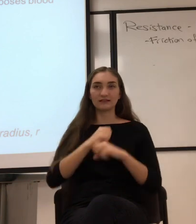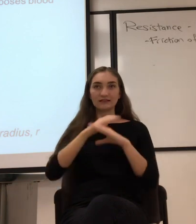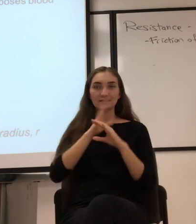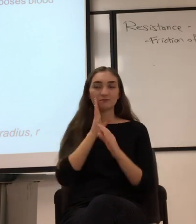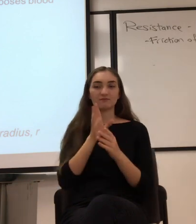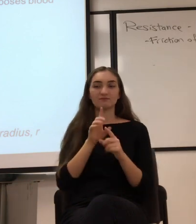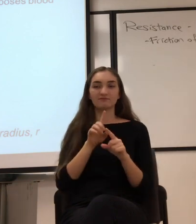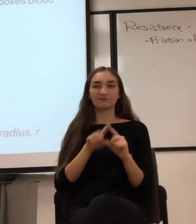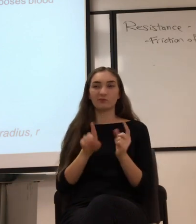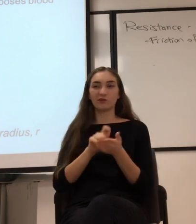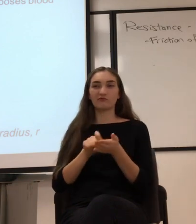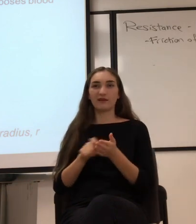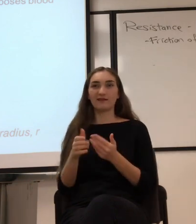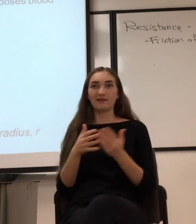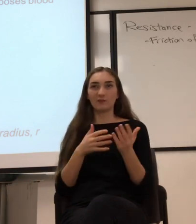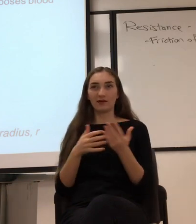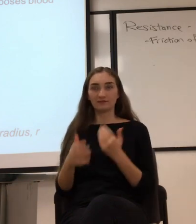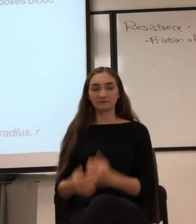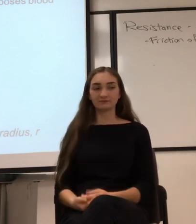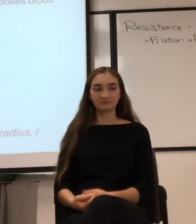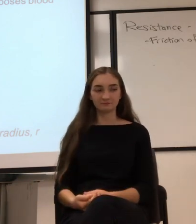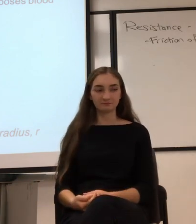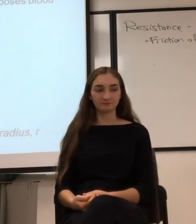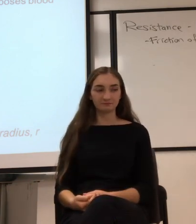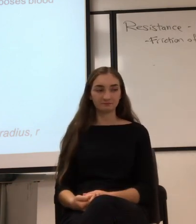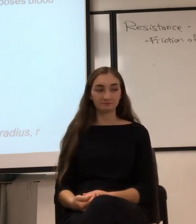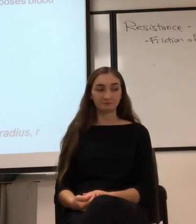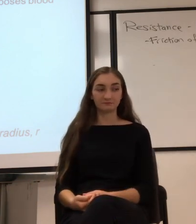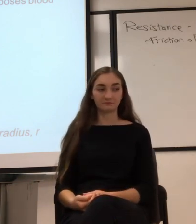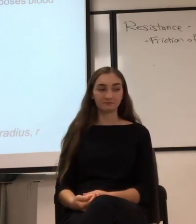blood against